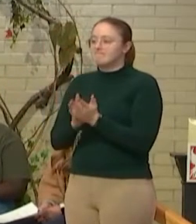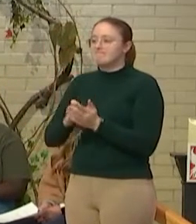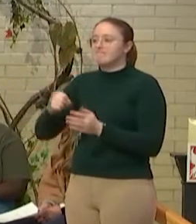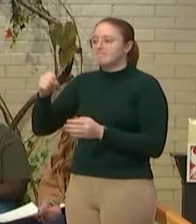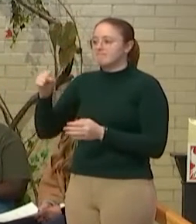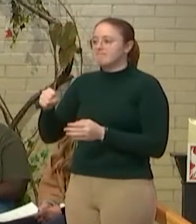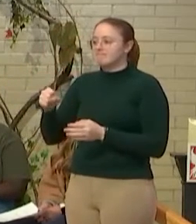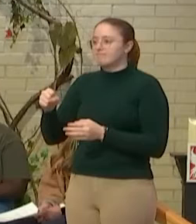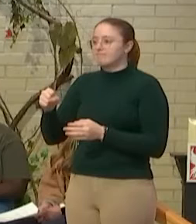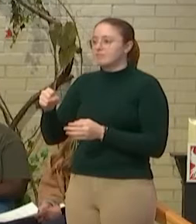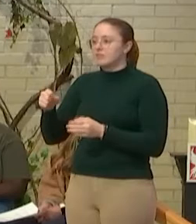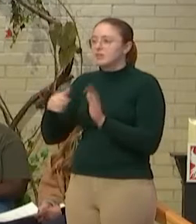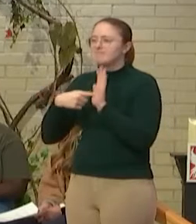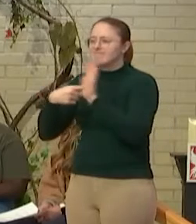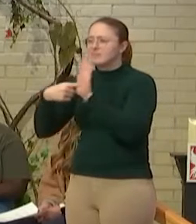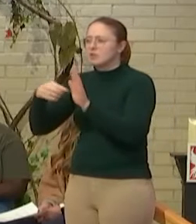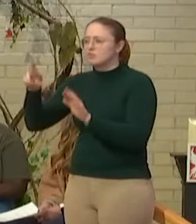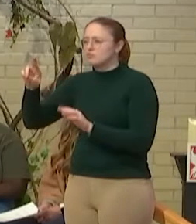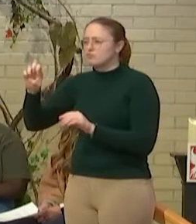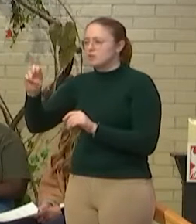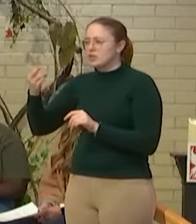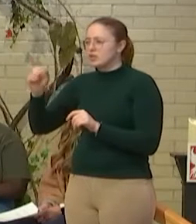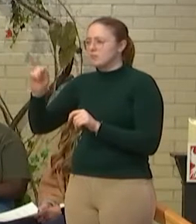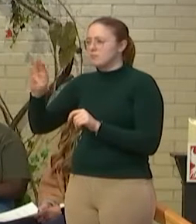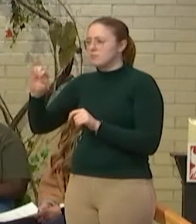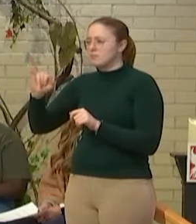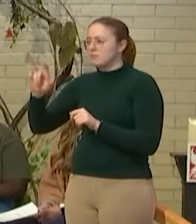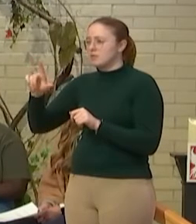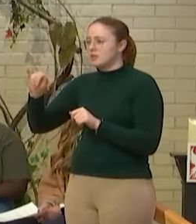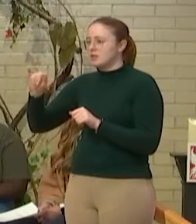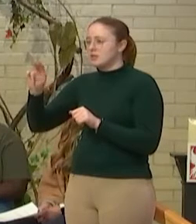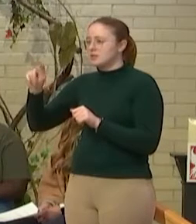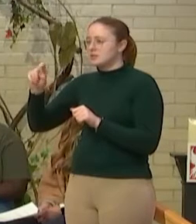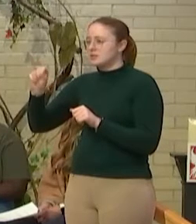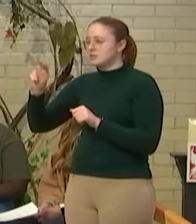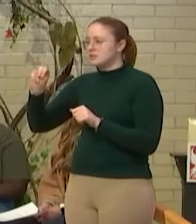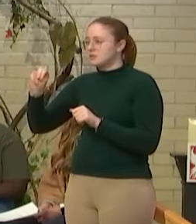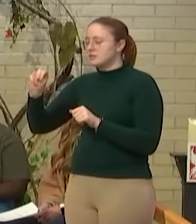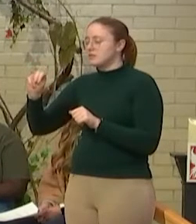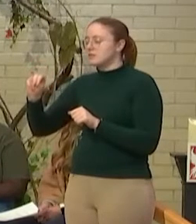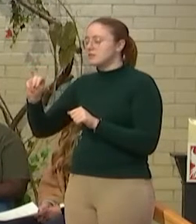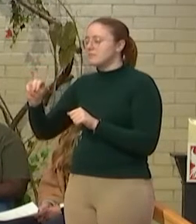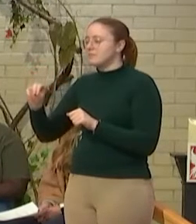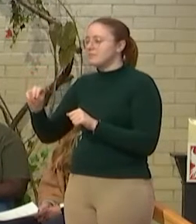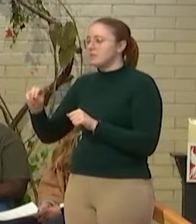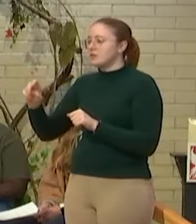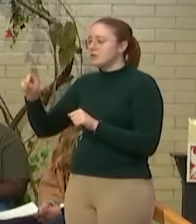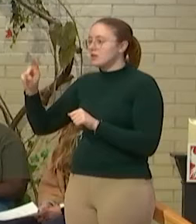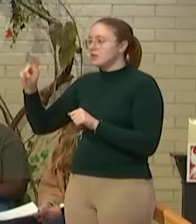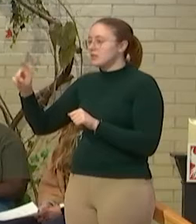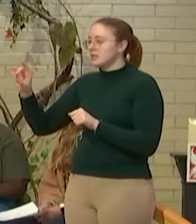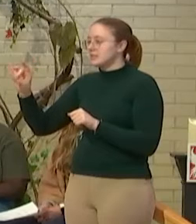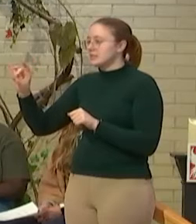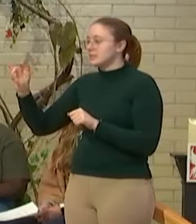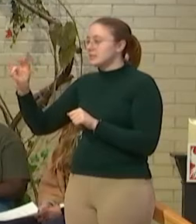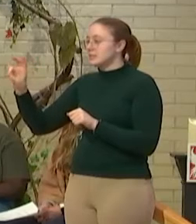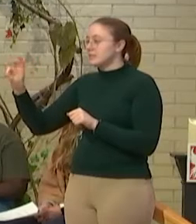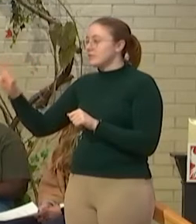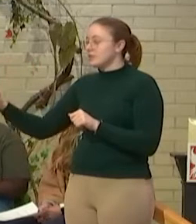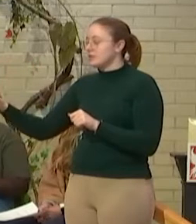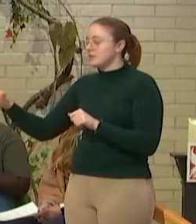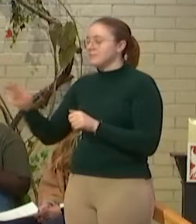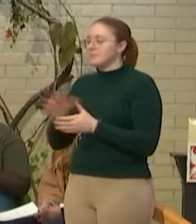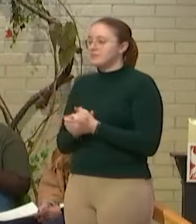of 1973. So those are the laws. The definition of a person with a disability in